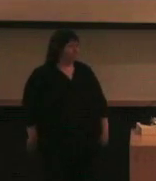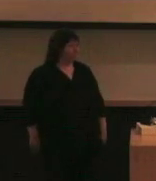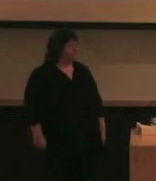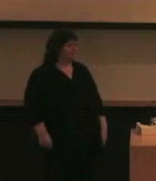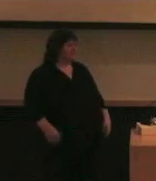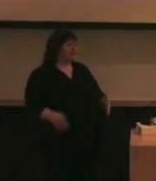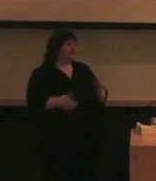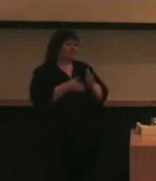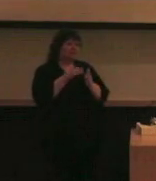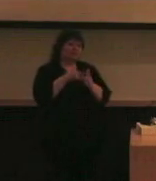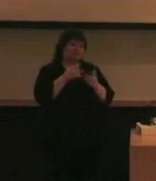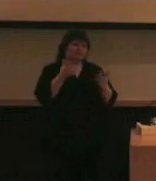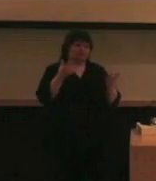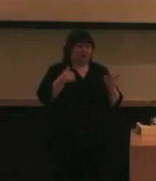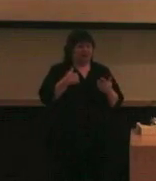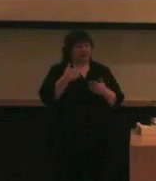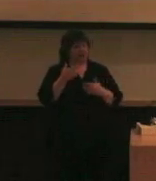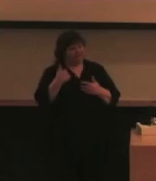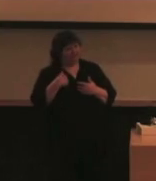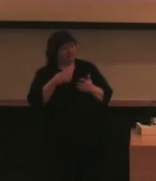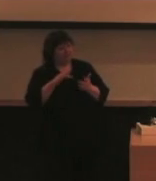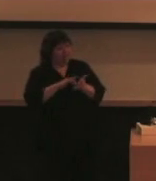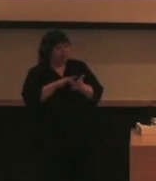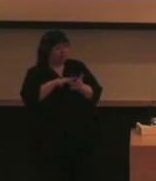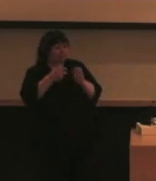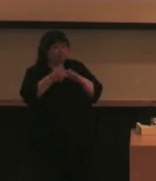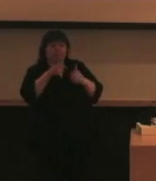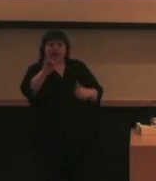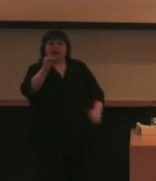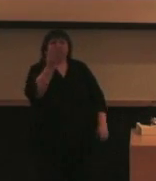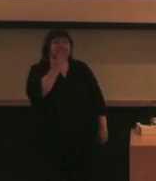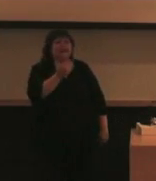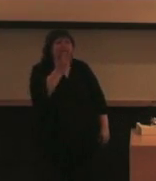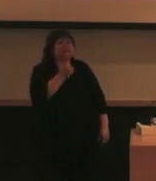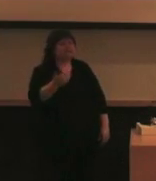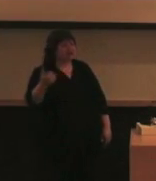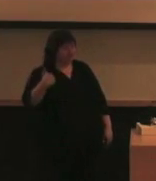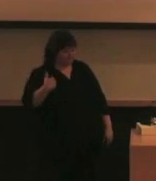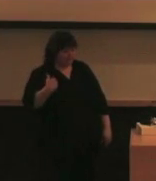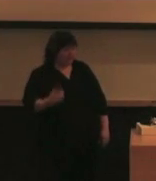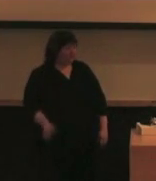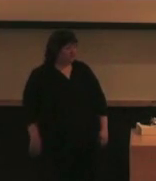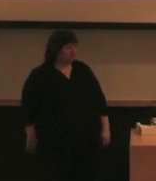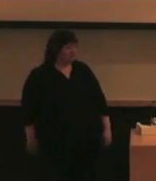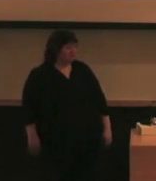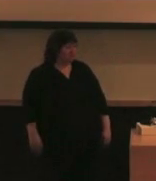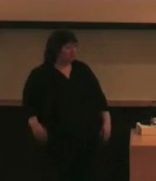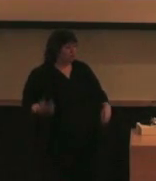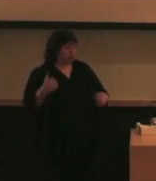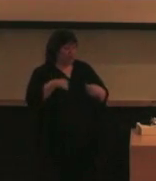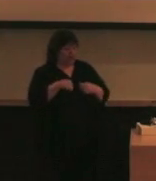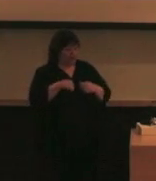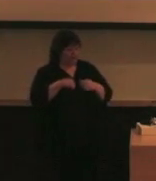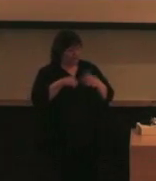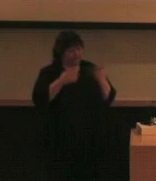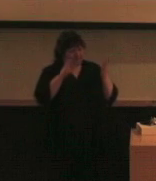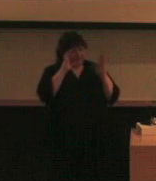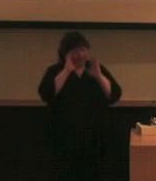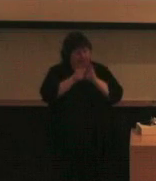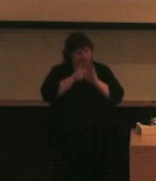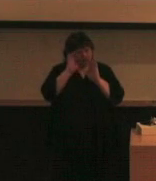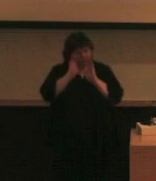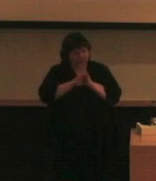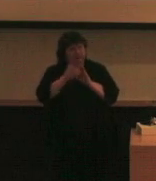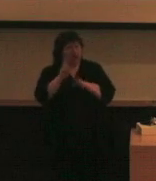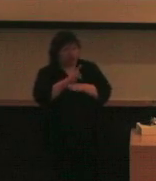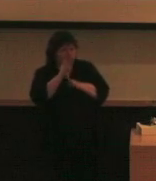Sometimes we need to educate them about medical problems, say diabetes. So we have various different educational tools that we